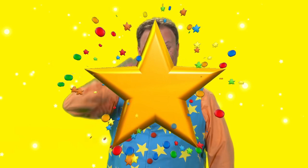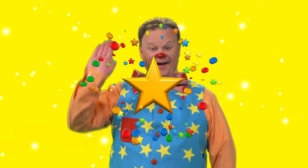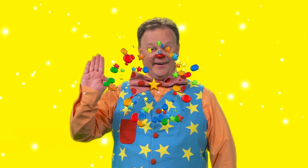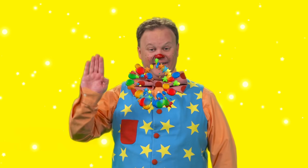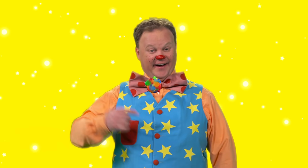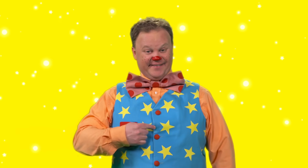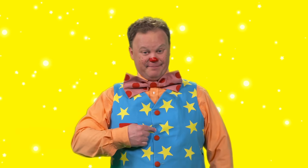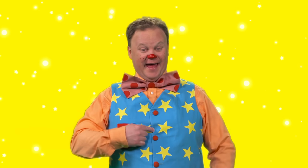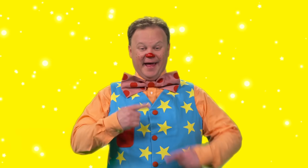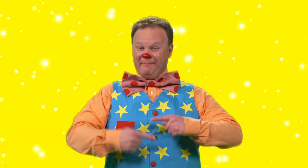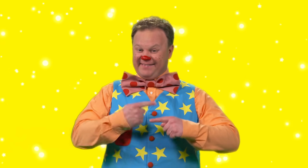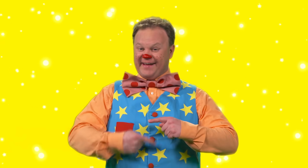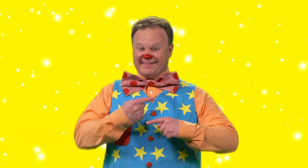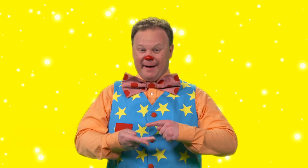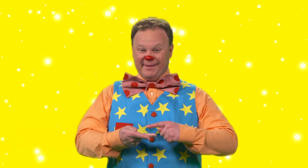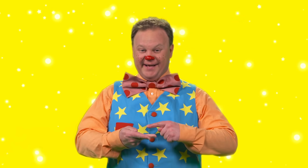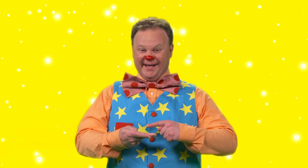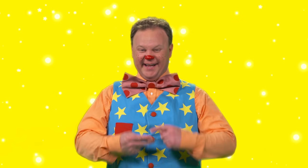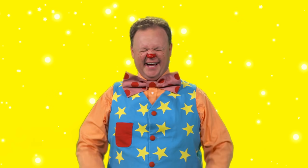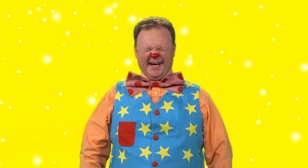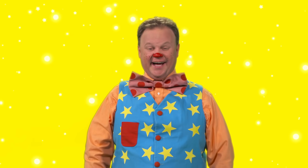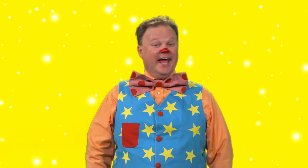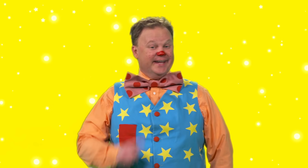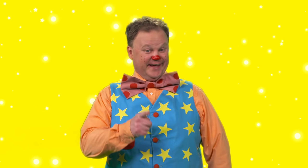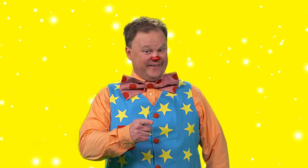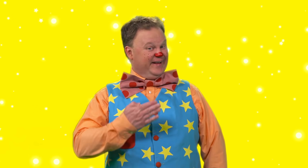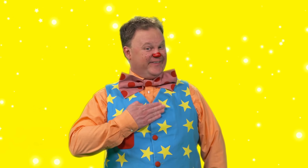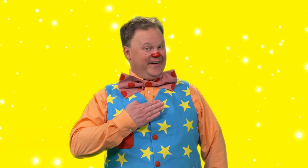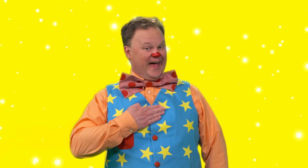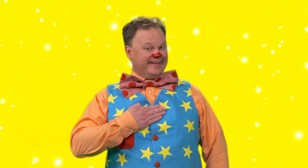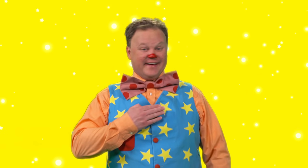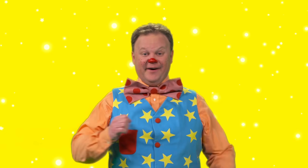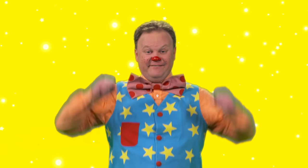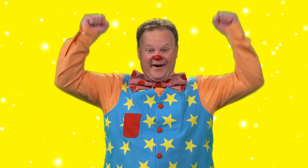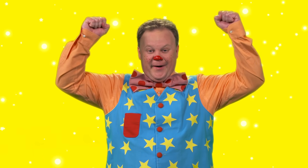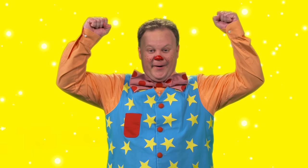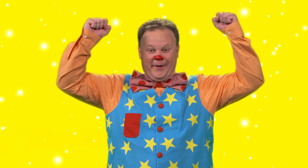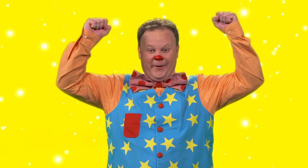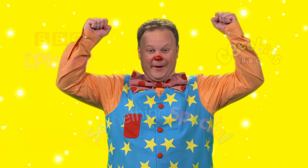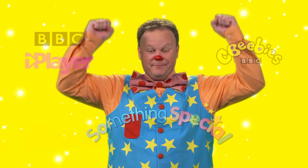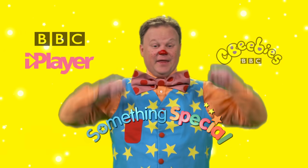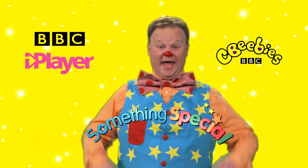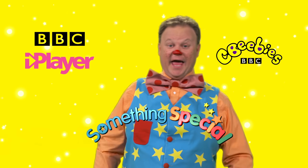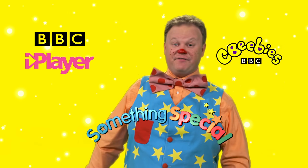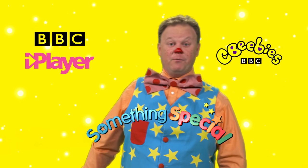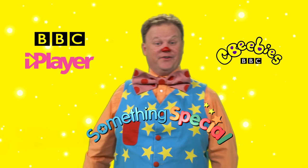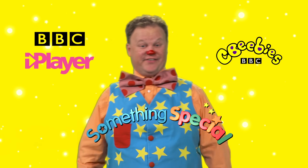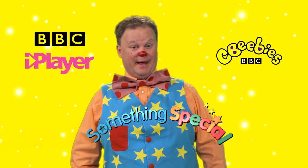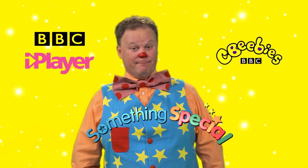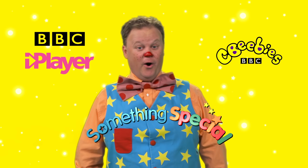Hello! It's me, Mr. Tumble! Did you enjoy that? Woohoo! If you want to see more